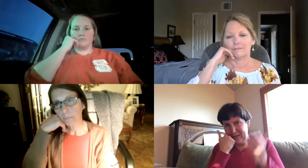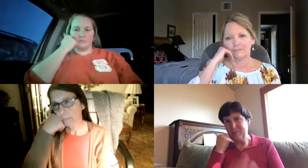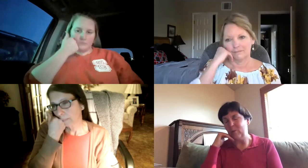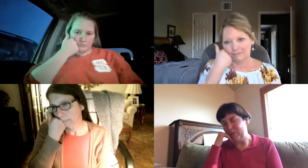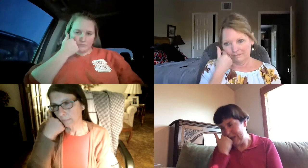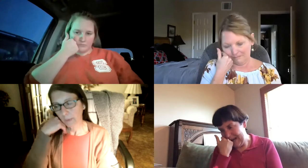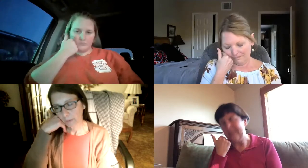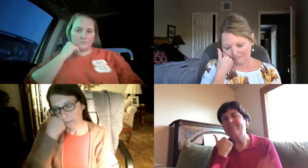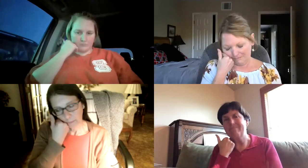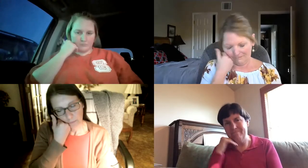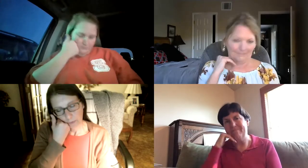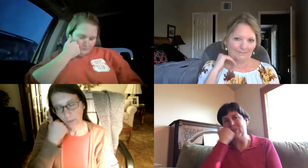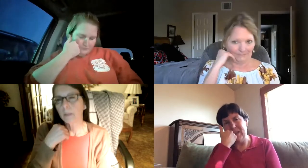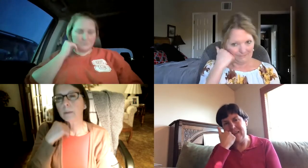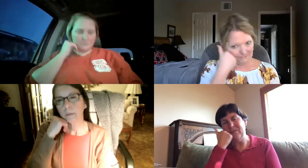look at, shy.